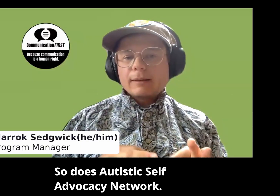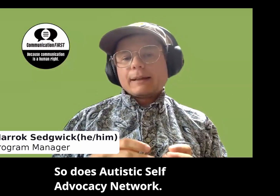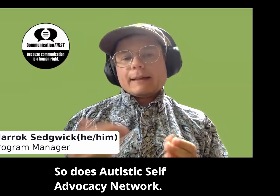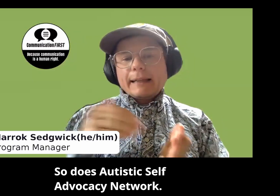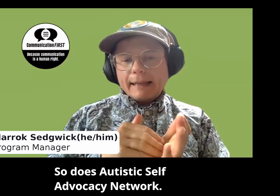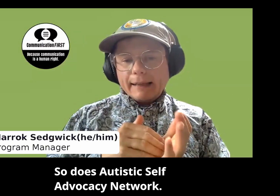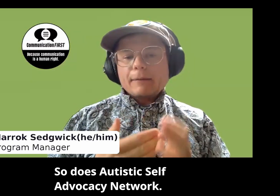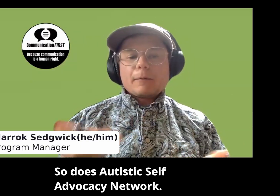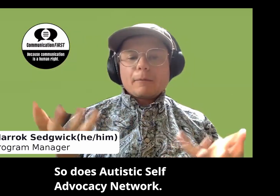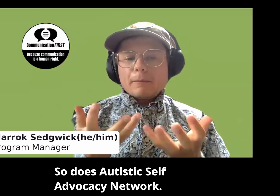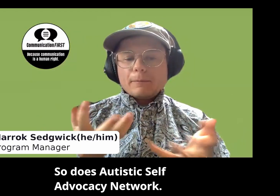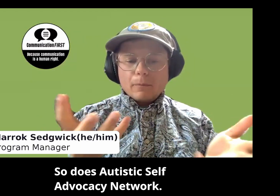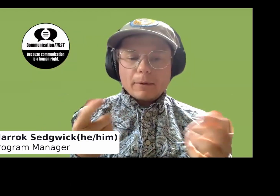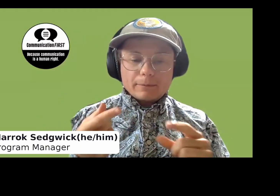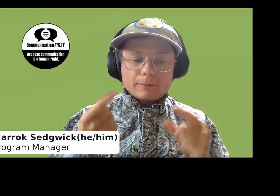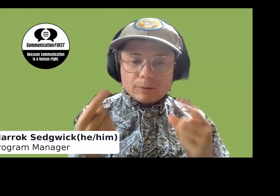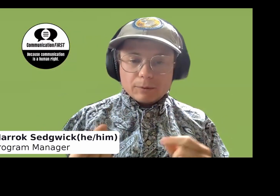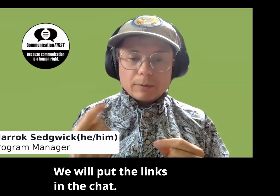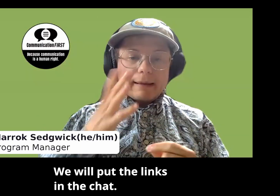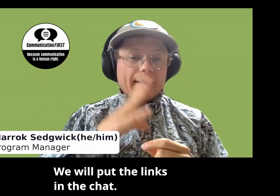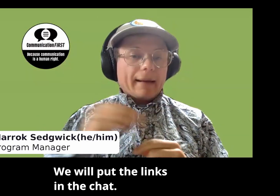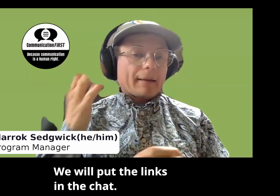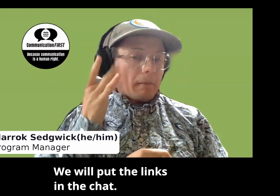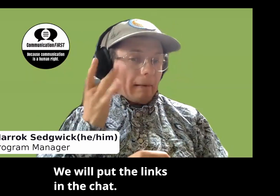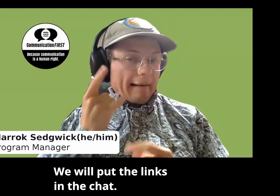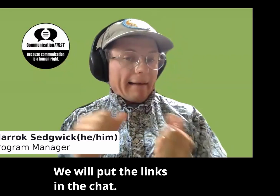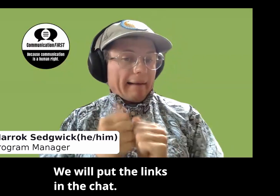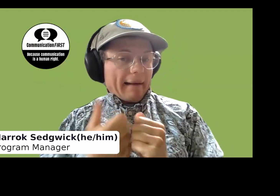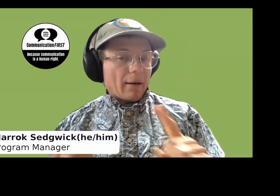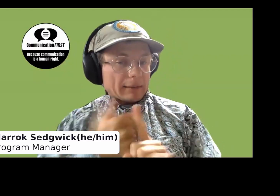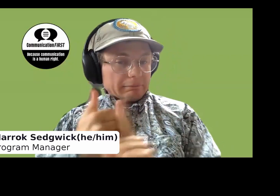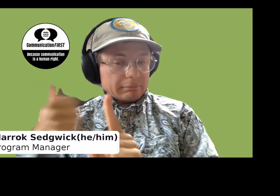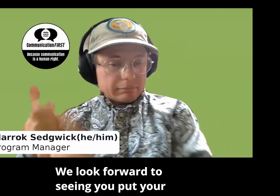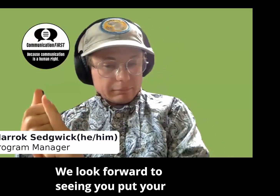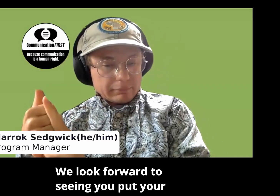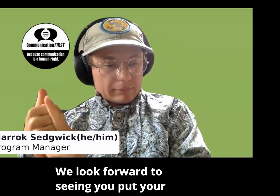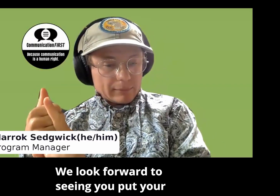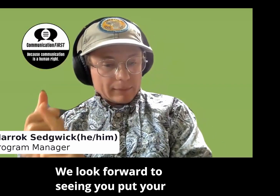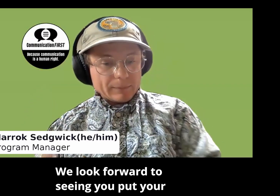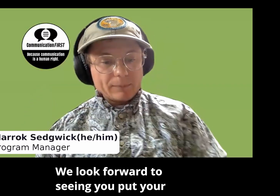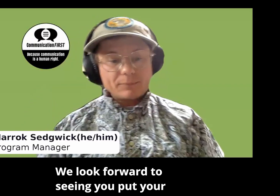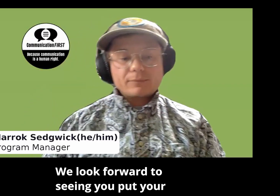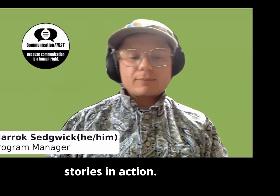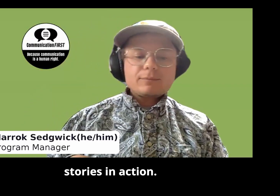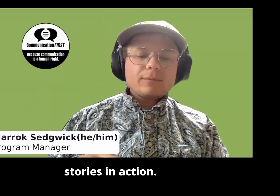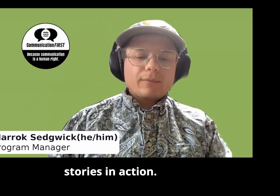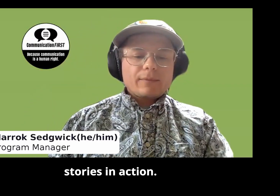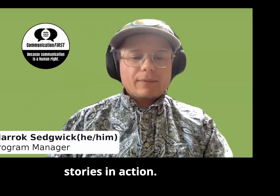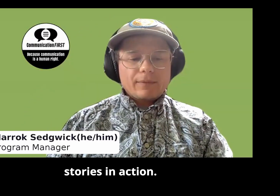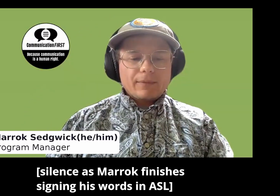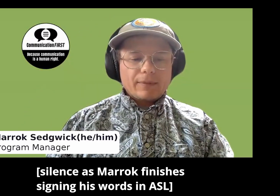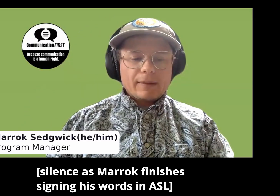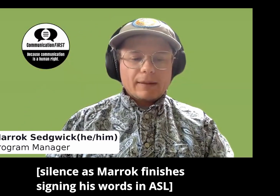does Autistic Self-Advocacy Network. We will put the links in the chat. We look forward to seeing you put your stories